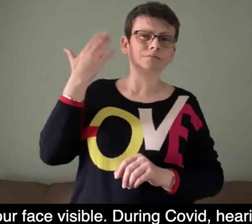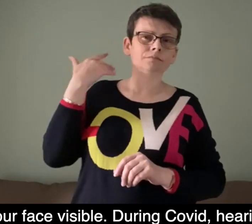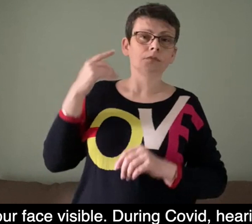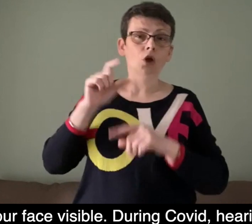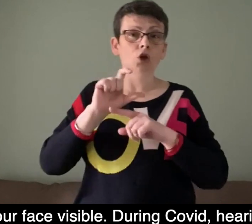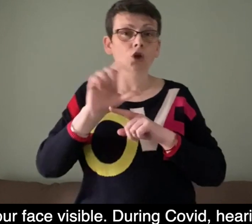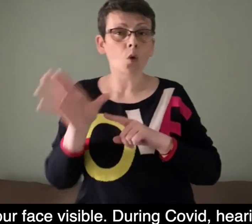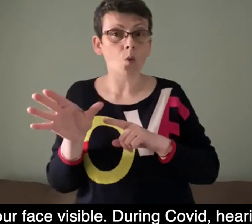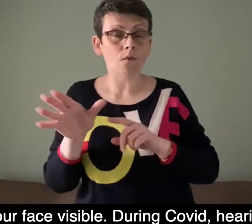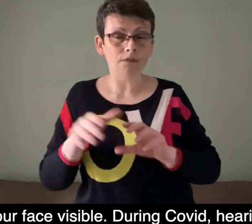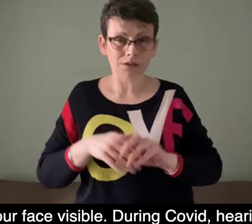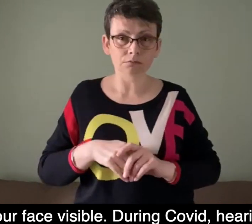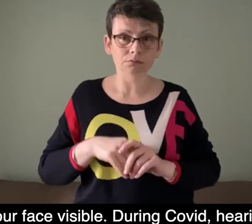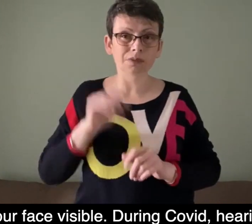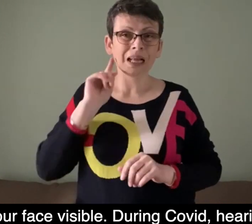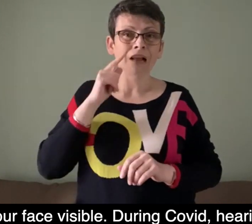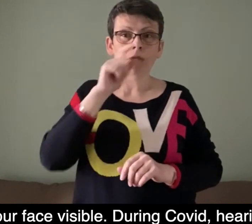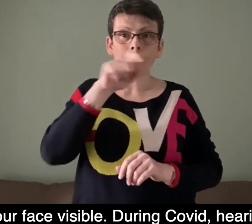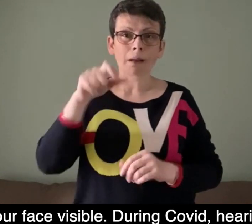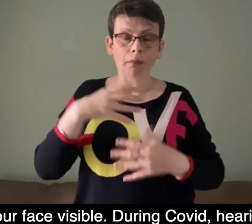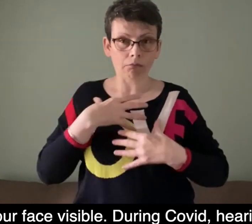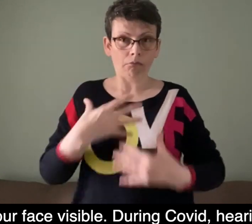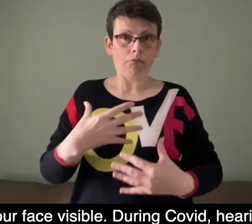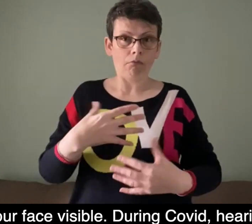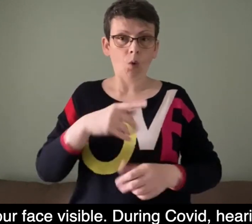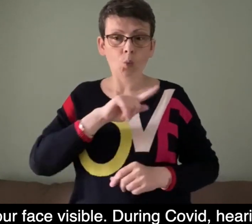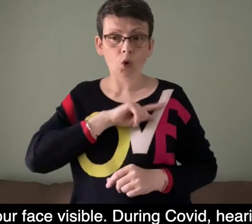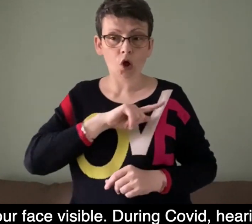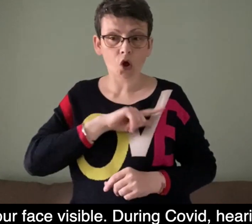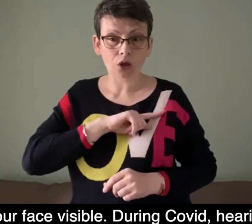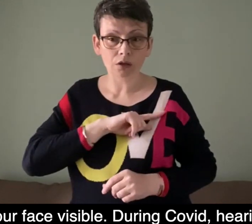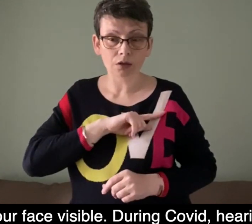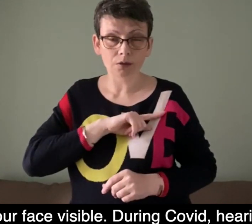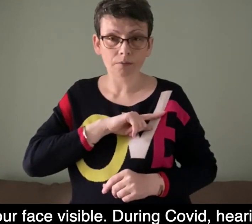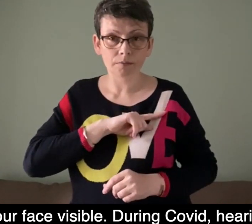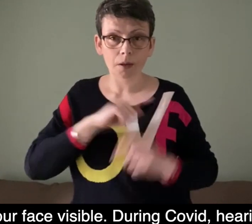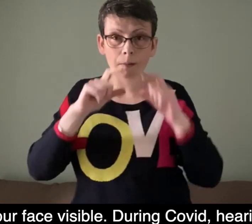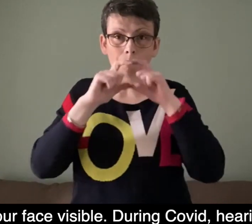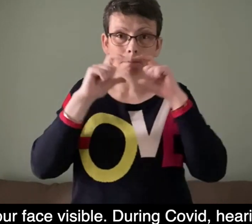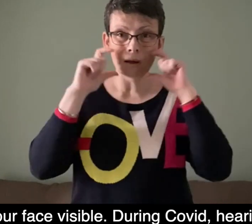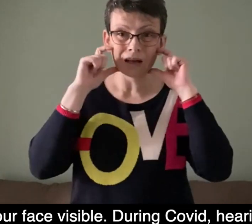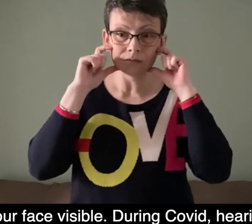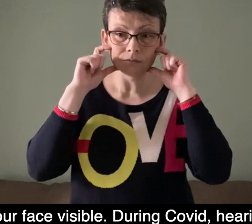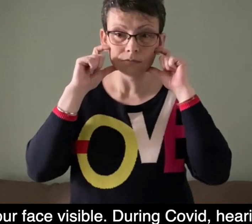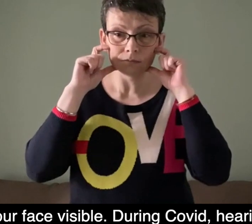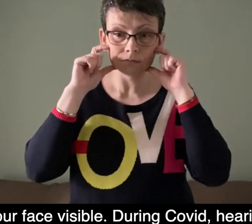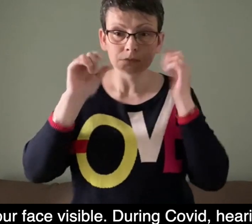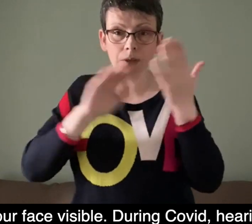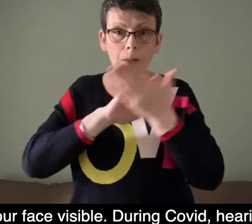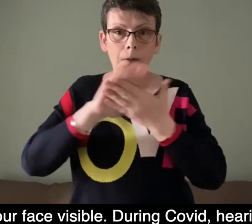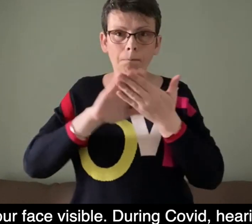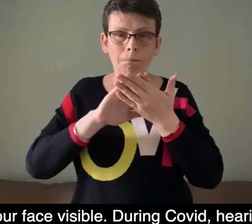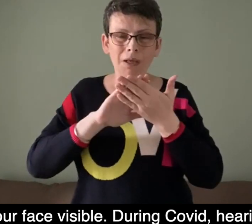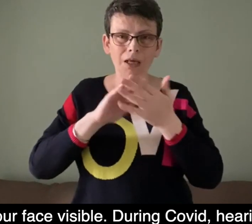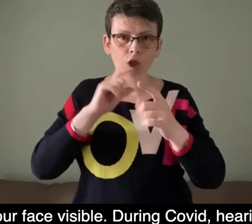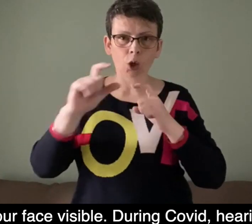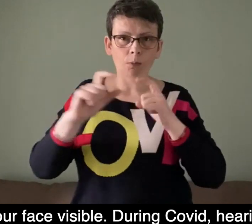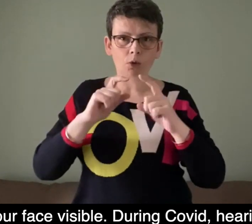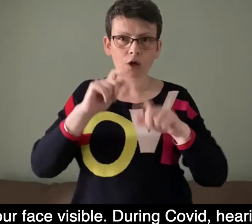During COVID, hearing people were surprised at how much masks affected their day-to-day conversations.